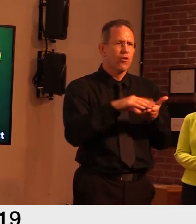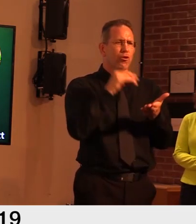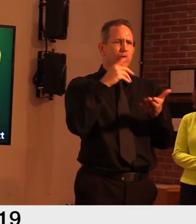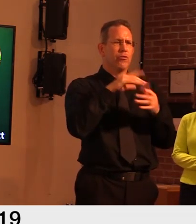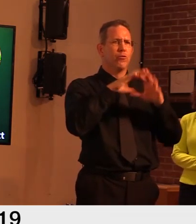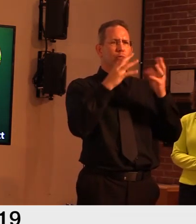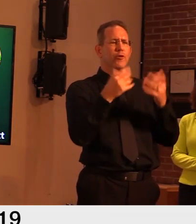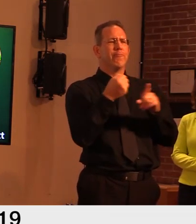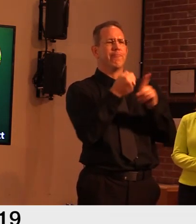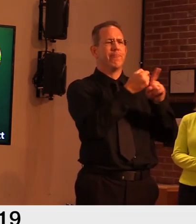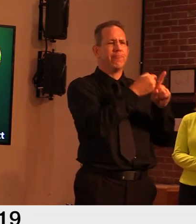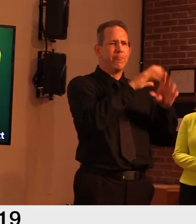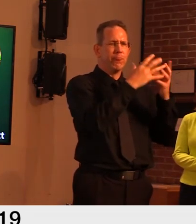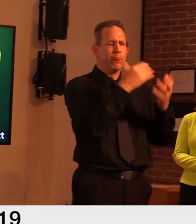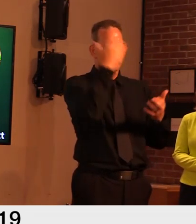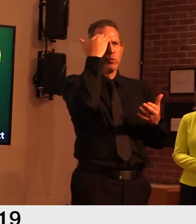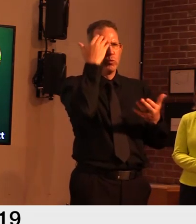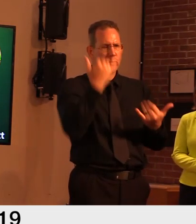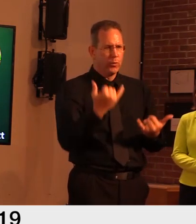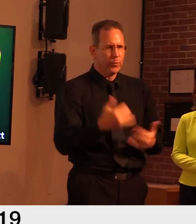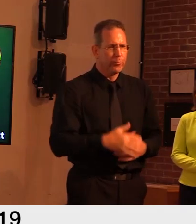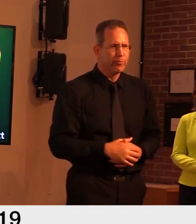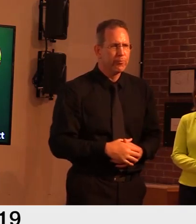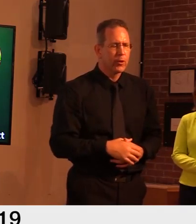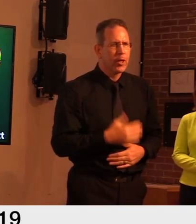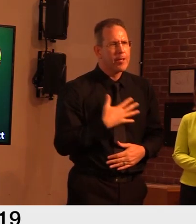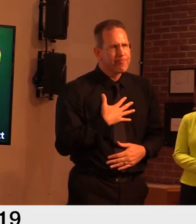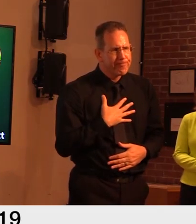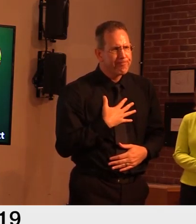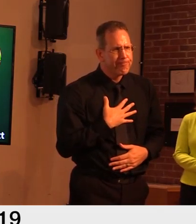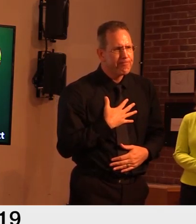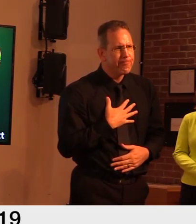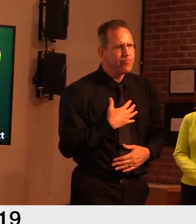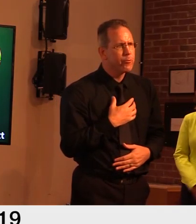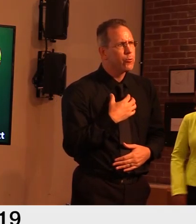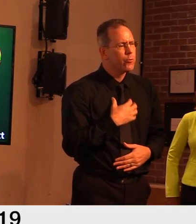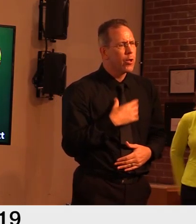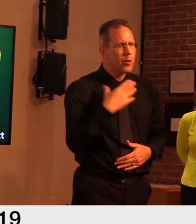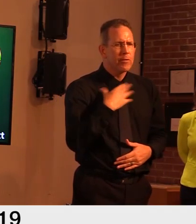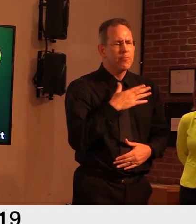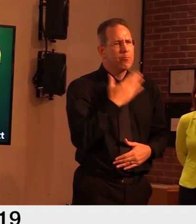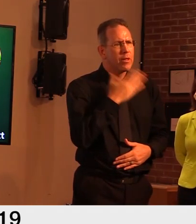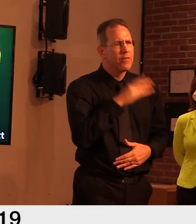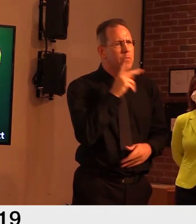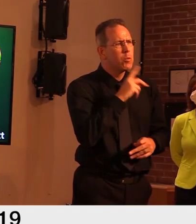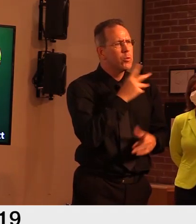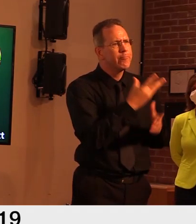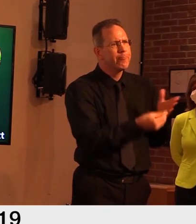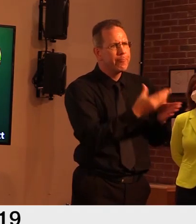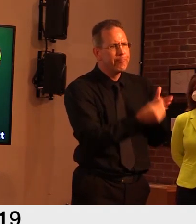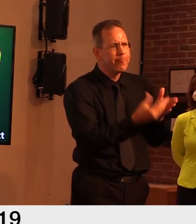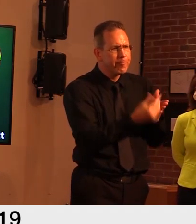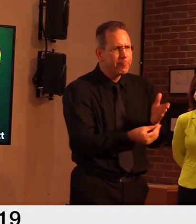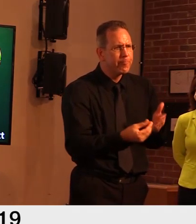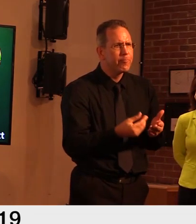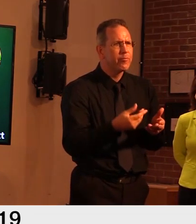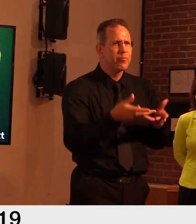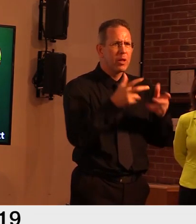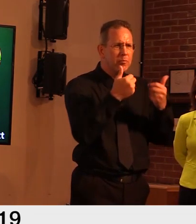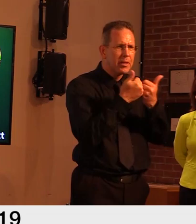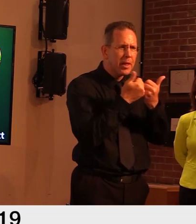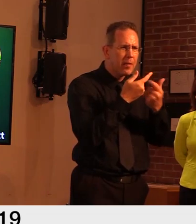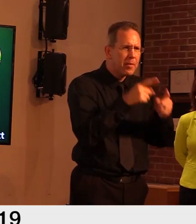goes on to isolation and quarantine after contact tracing. So we're in a very different place